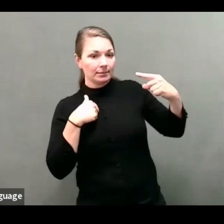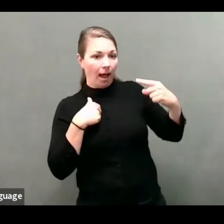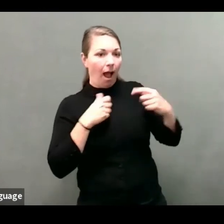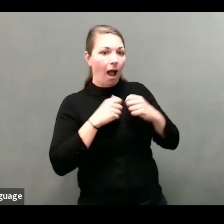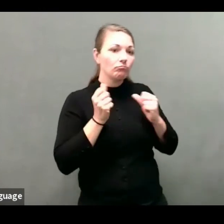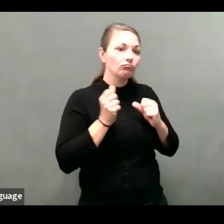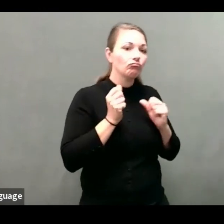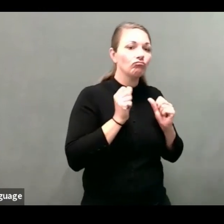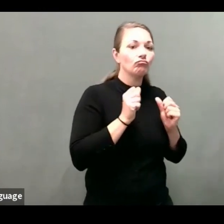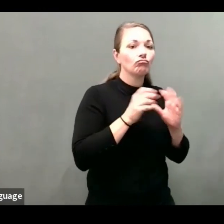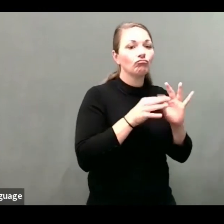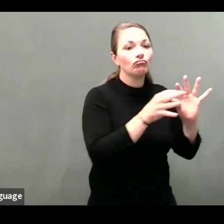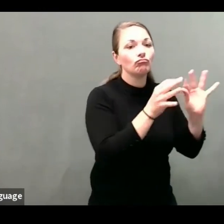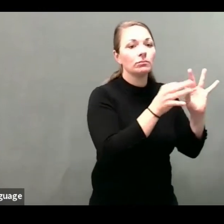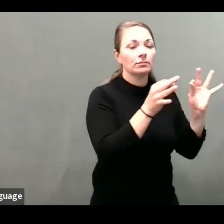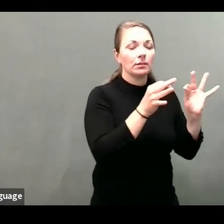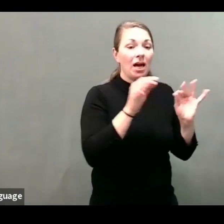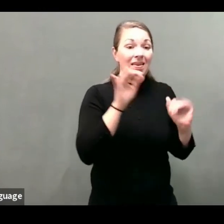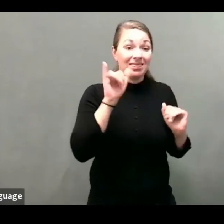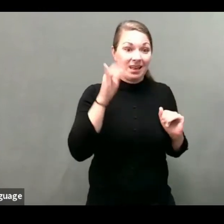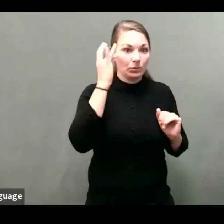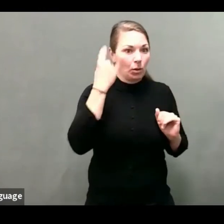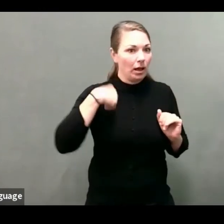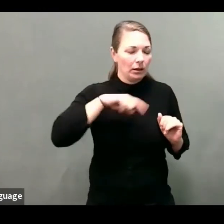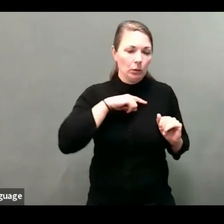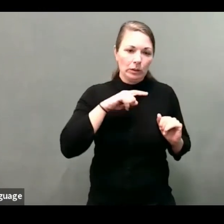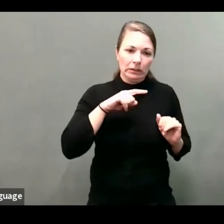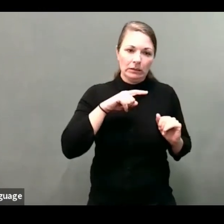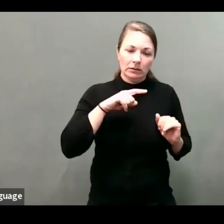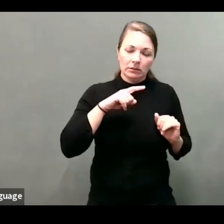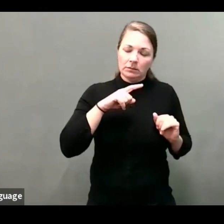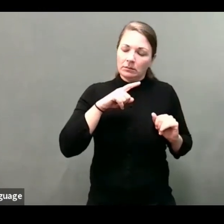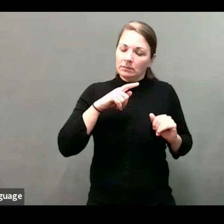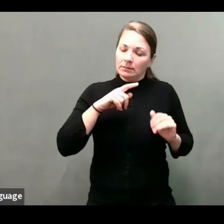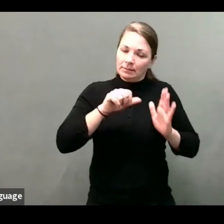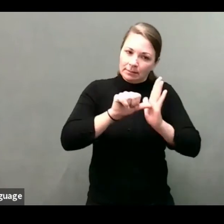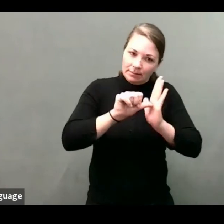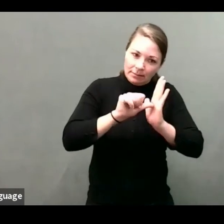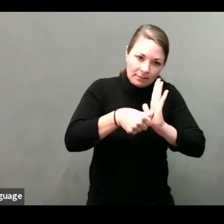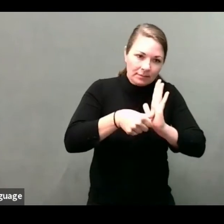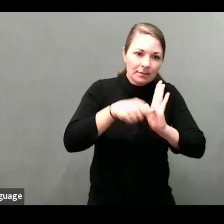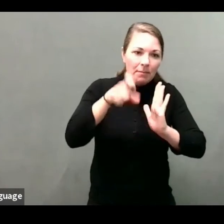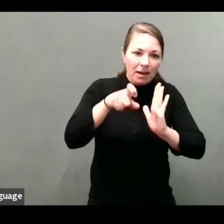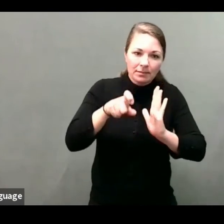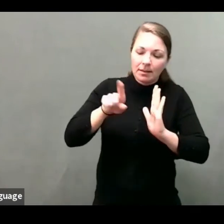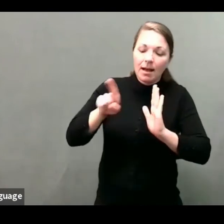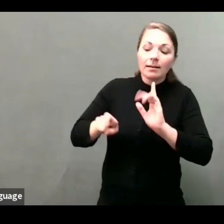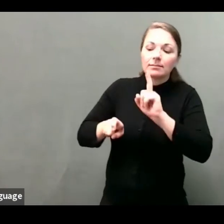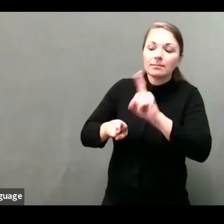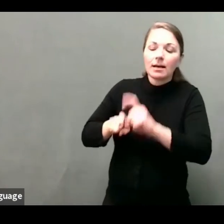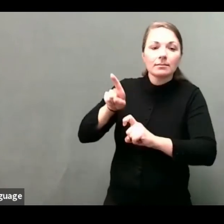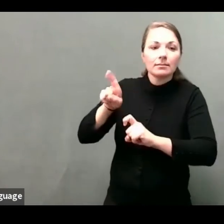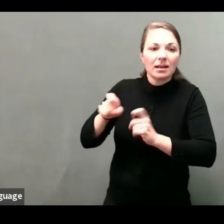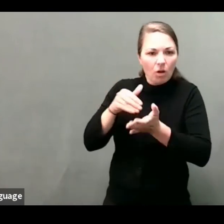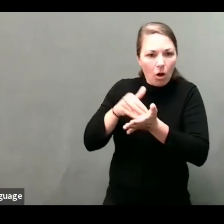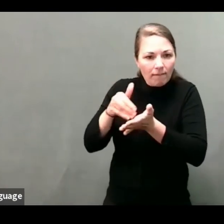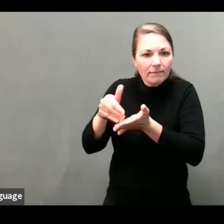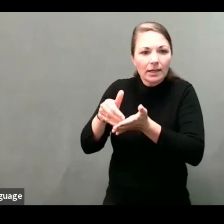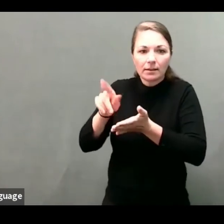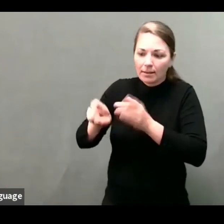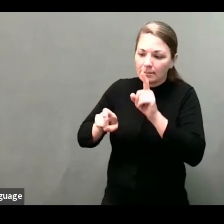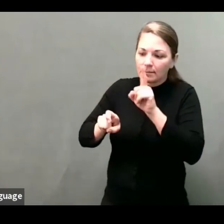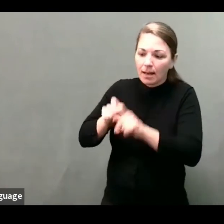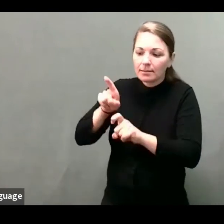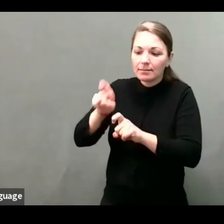forward. So we really impress this on SANEs, and that should be a regular part of SANE practice. And so again, if you happen to